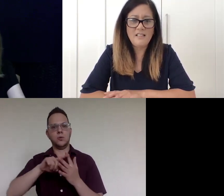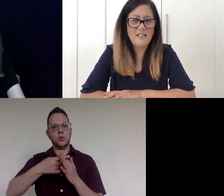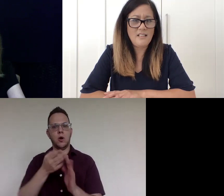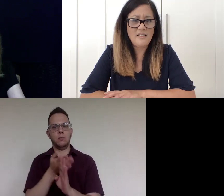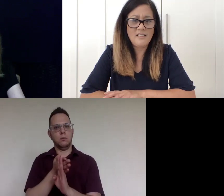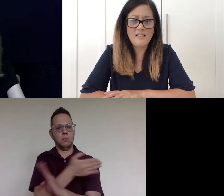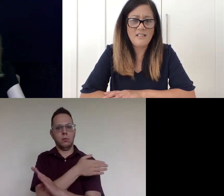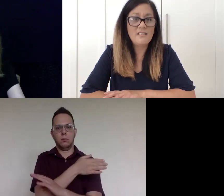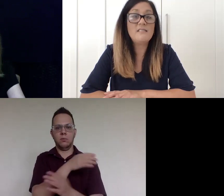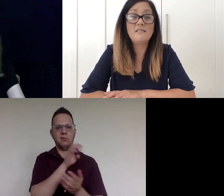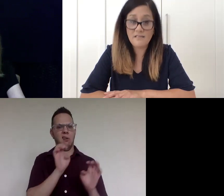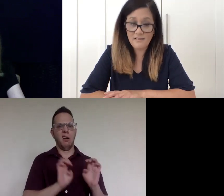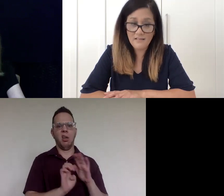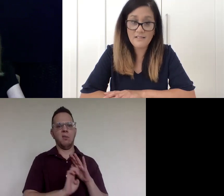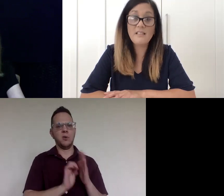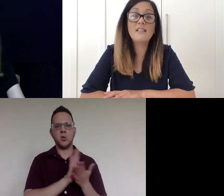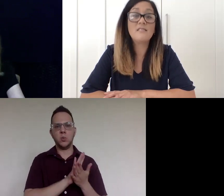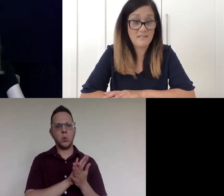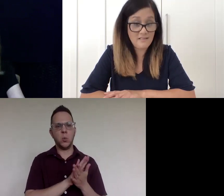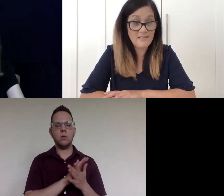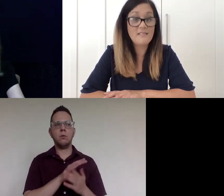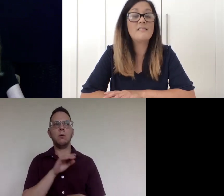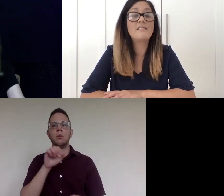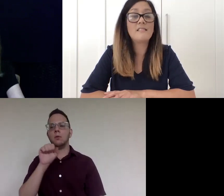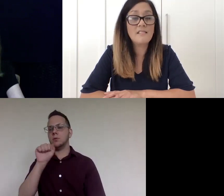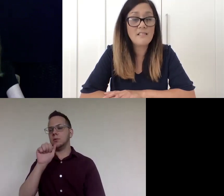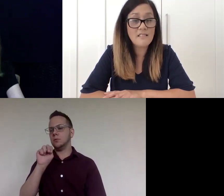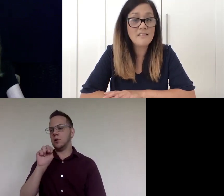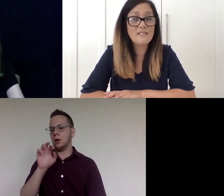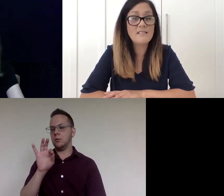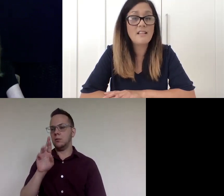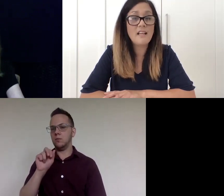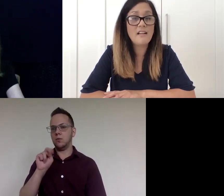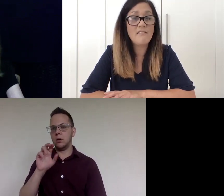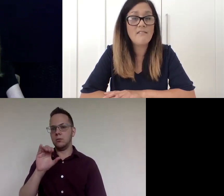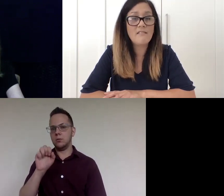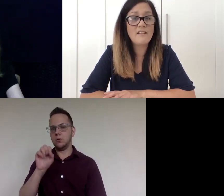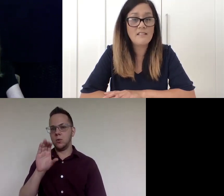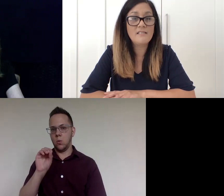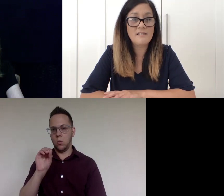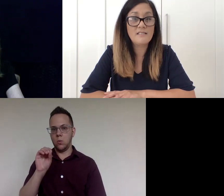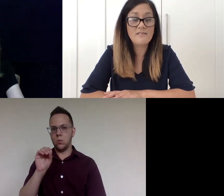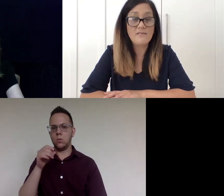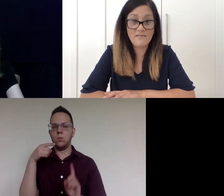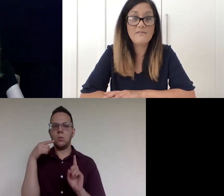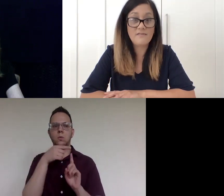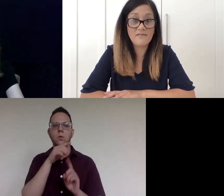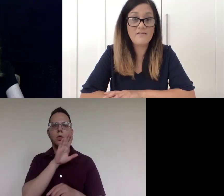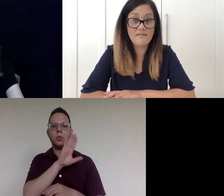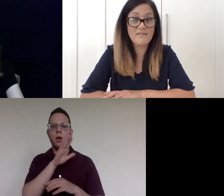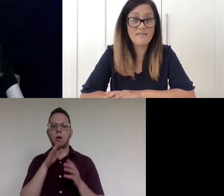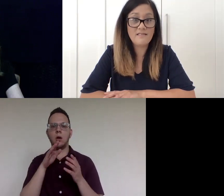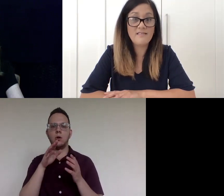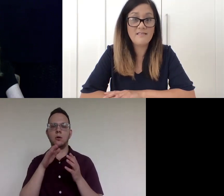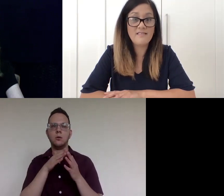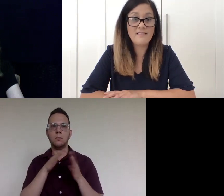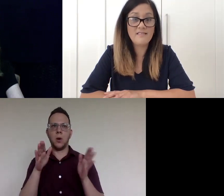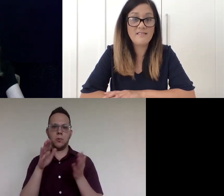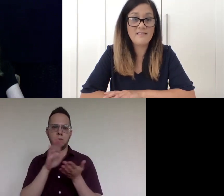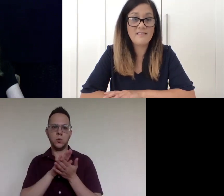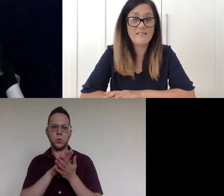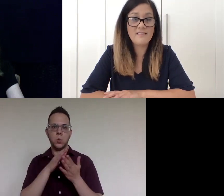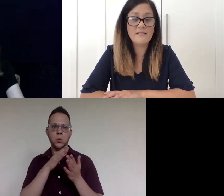I would say patients as well as doctors don't want to catch the virus, and that's really significant. I believe really